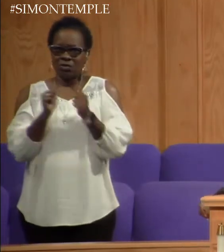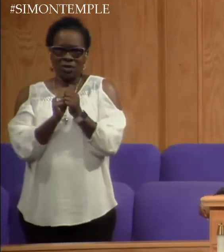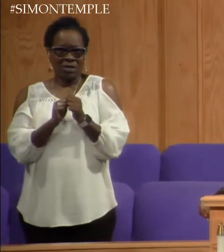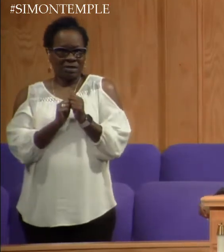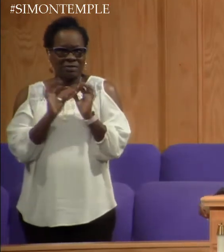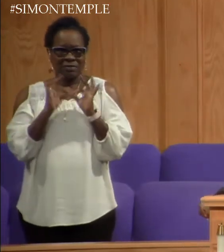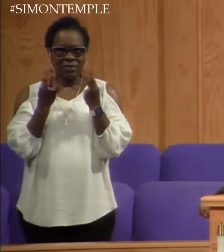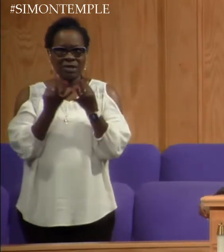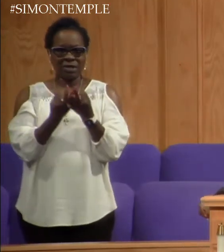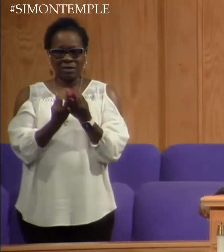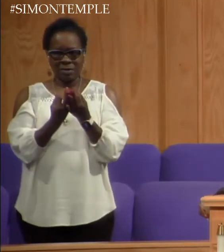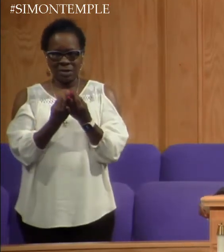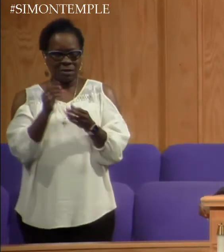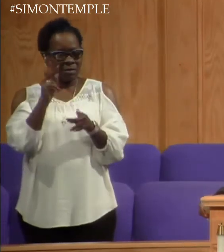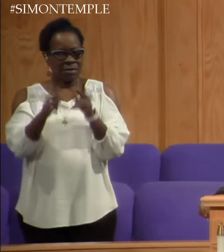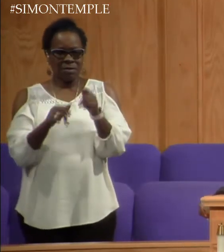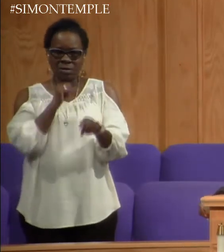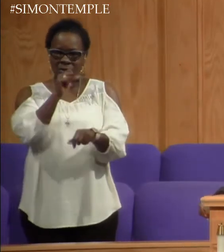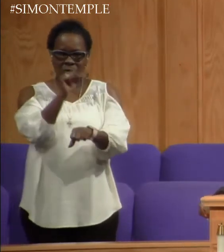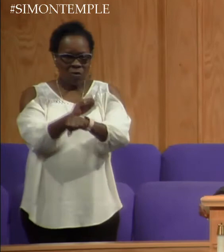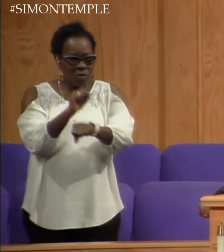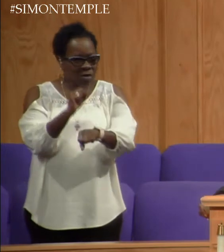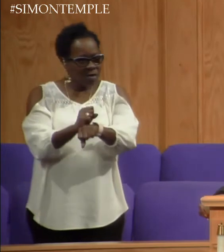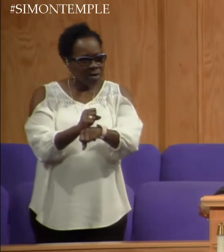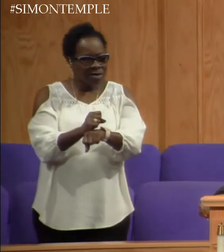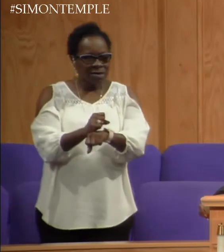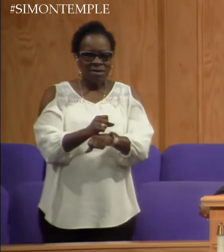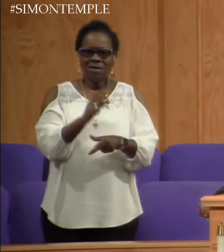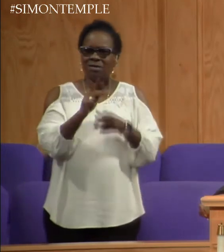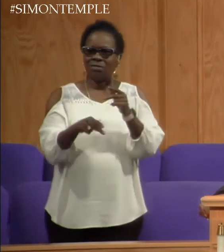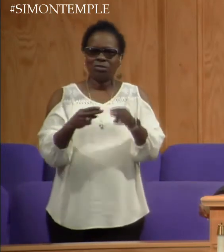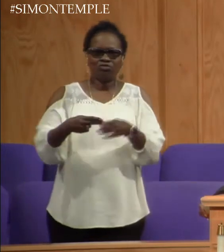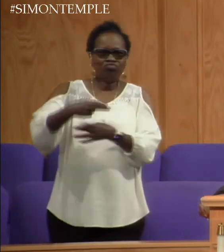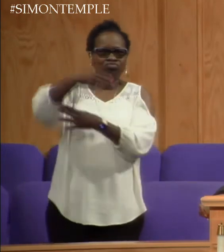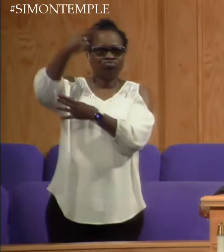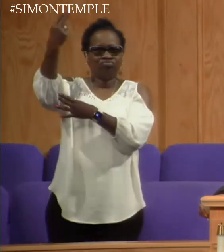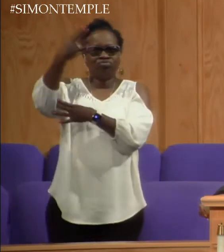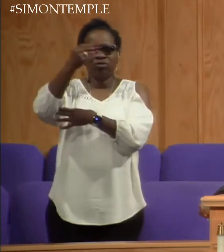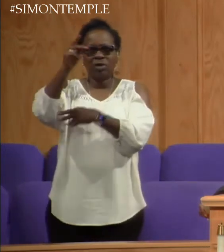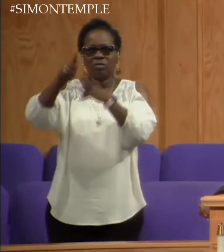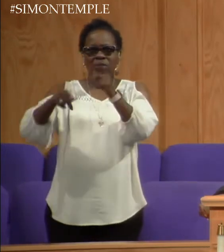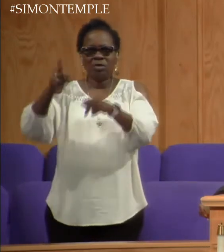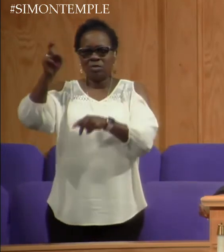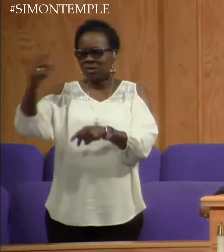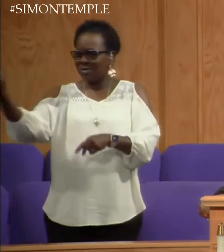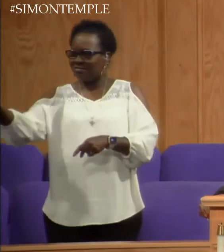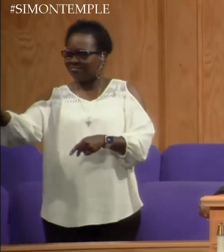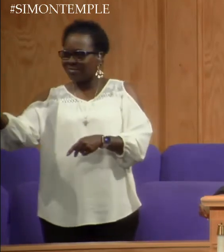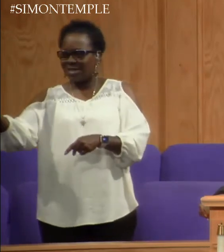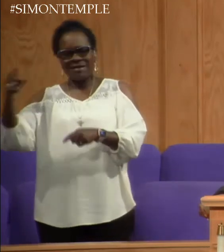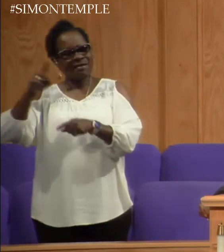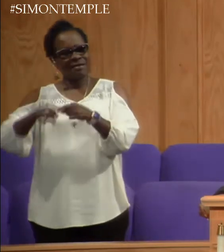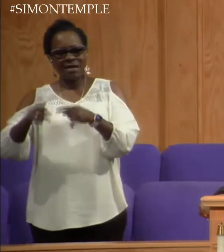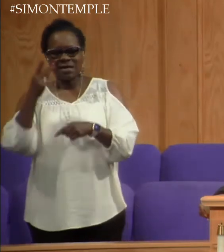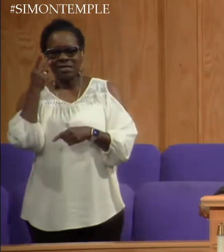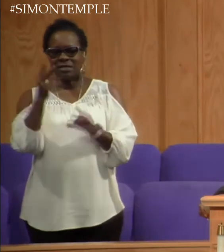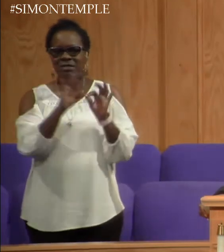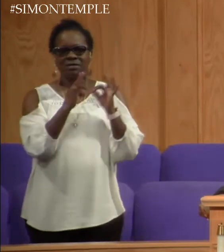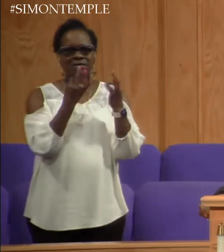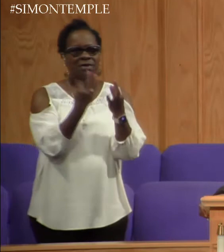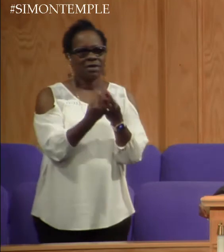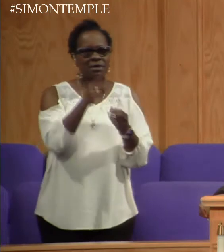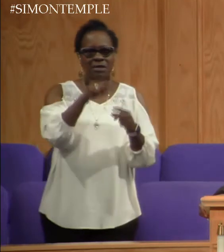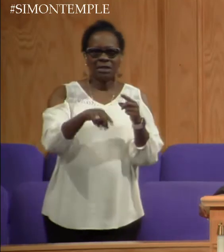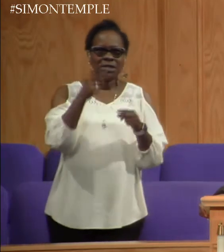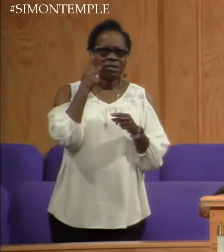Unemployment rates sky high and having to be isolated, unable to see family, friends,